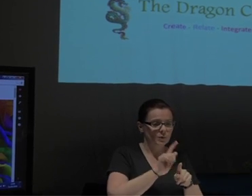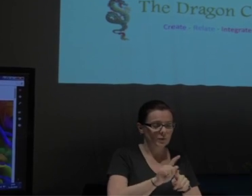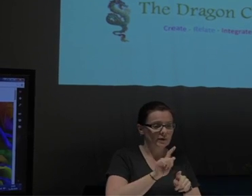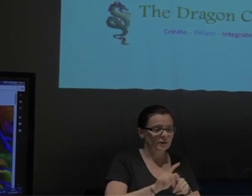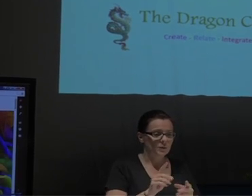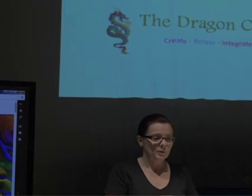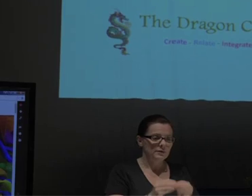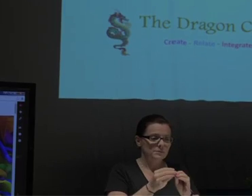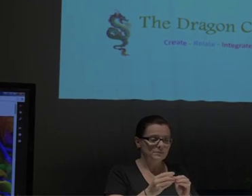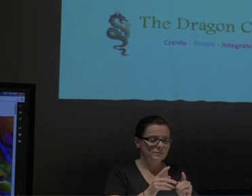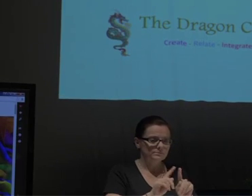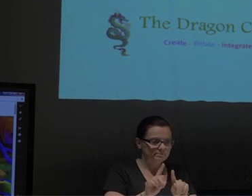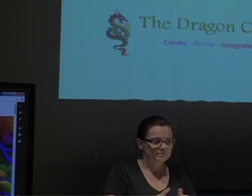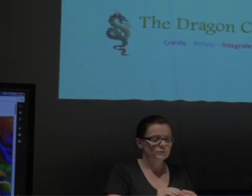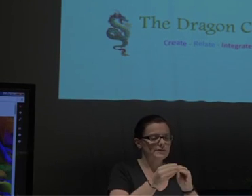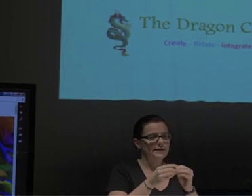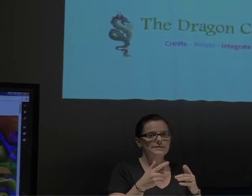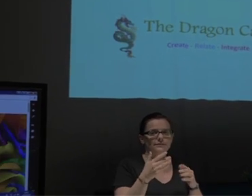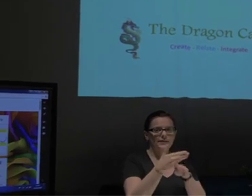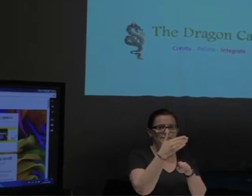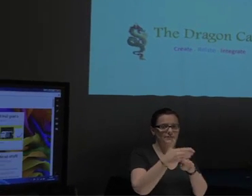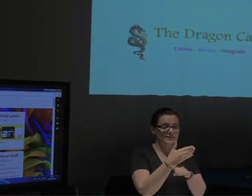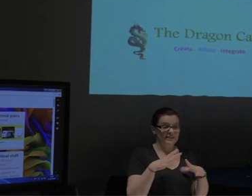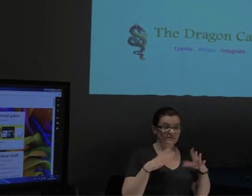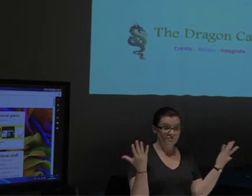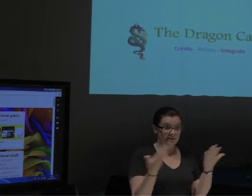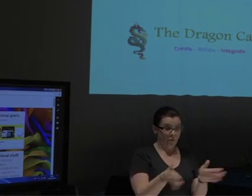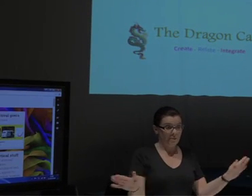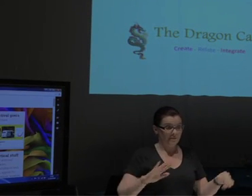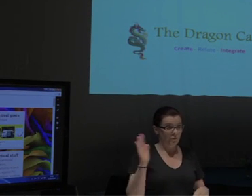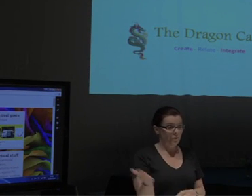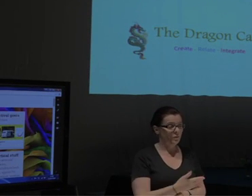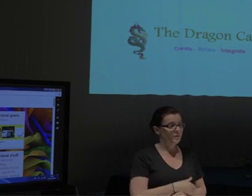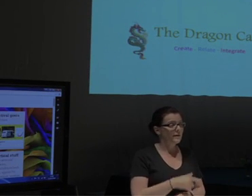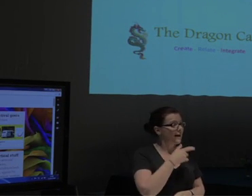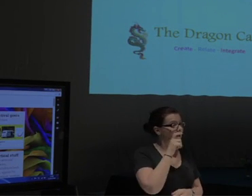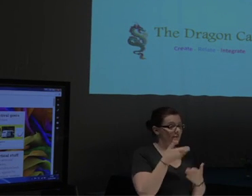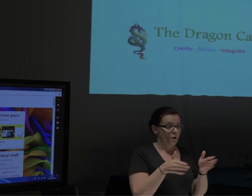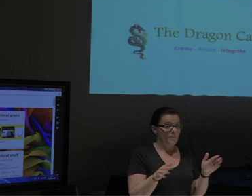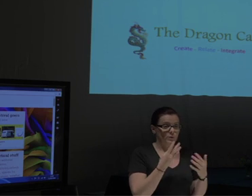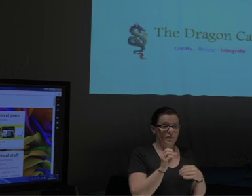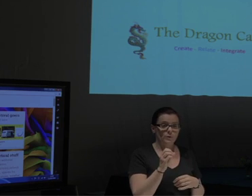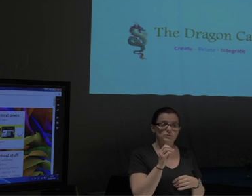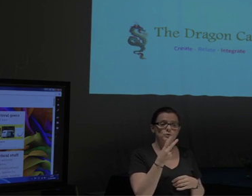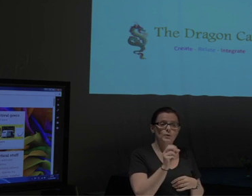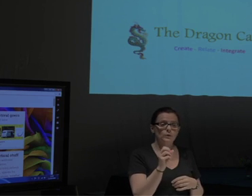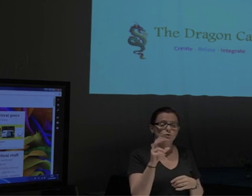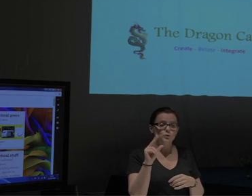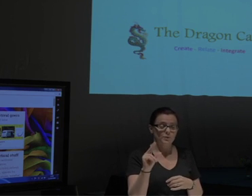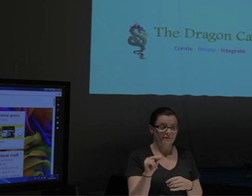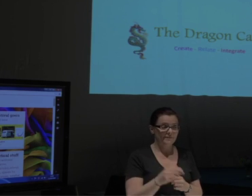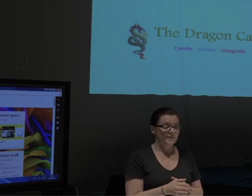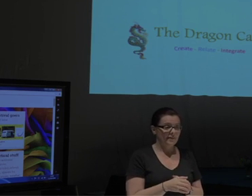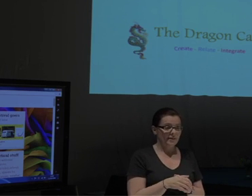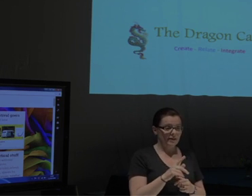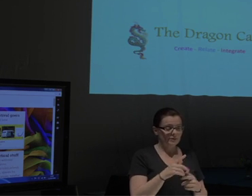and well-being activities which are free and open for all. The cafe opened in 2012 and has welcomed more